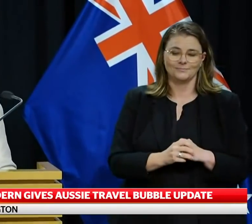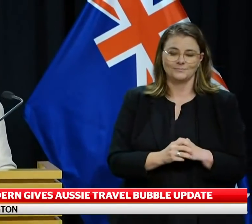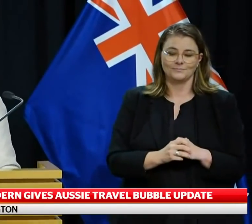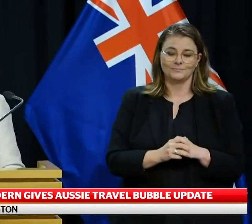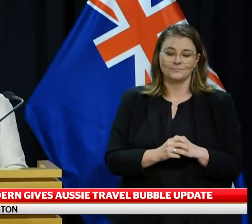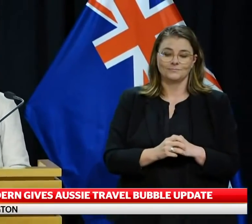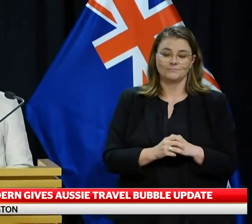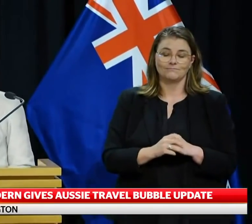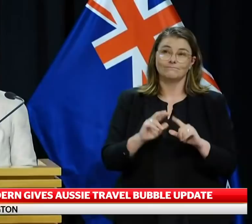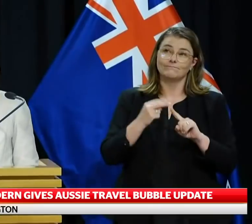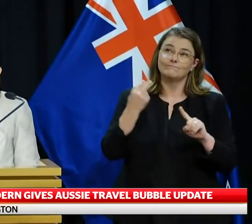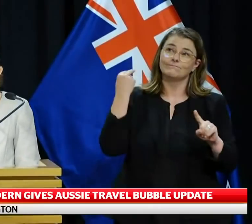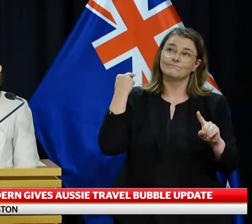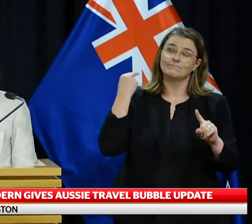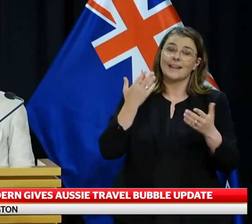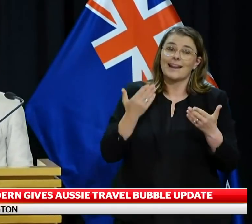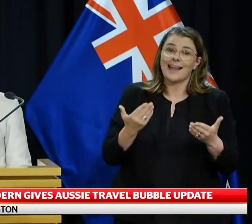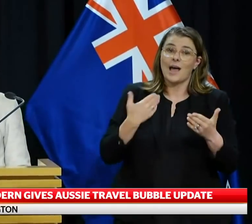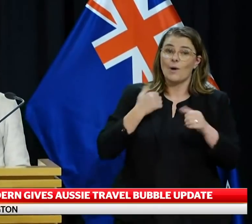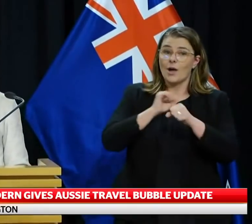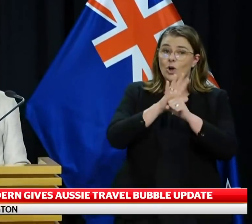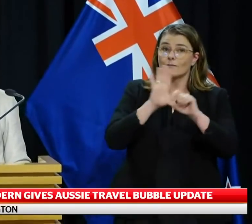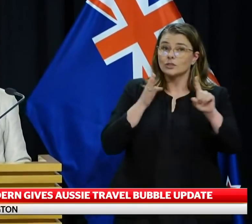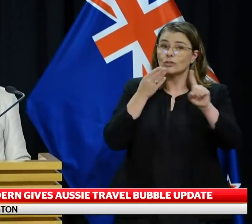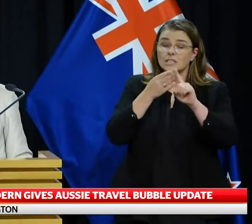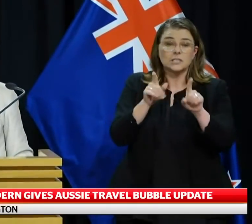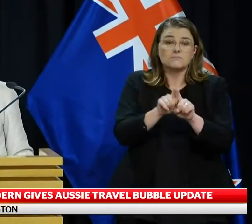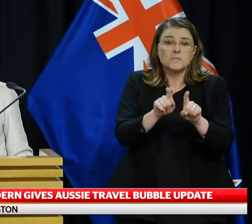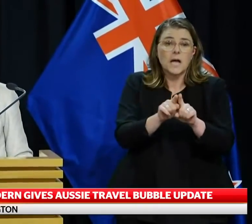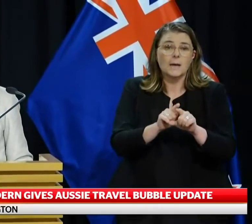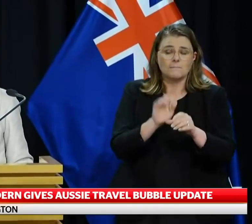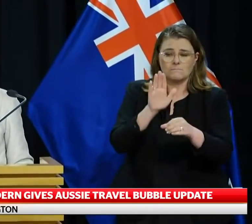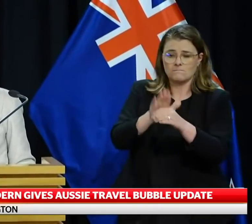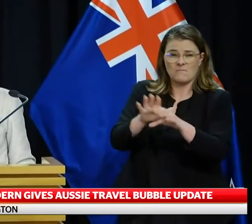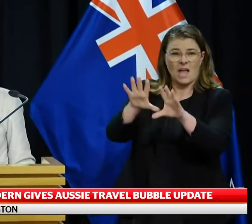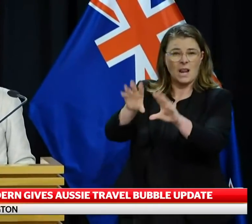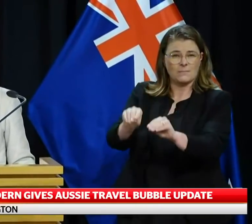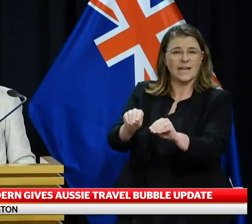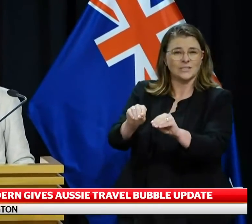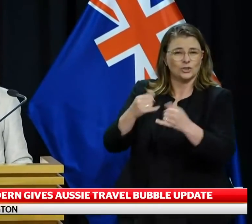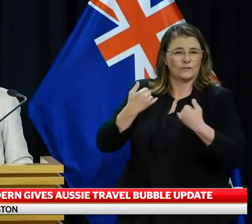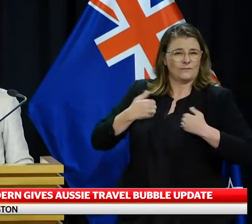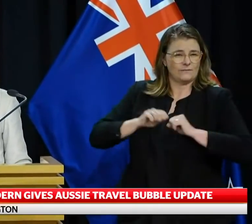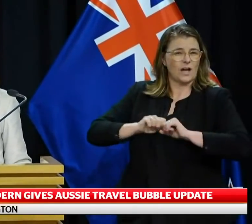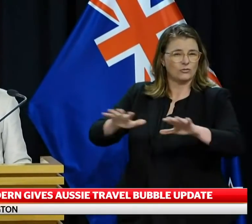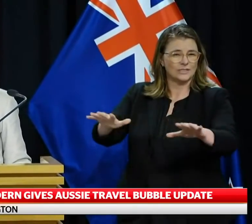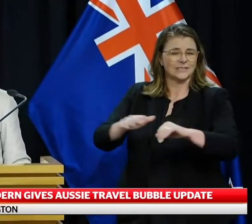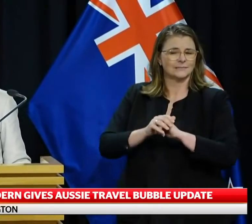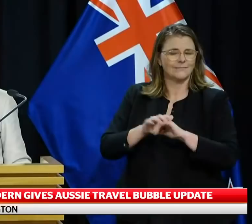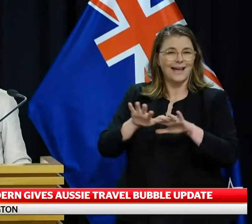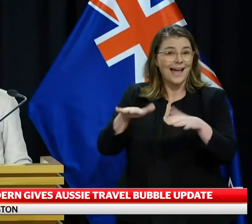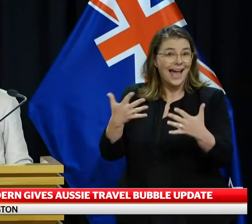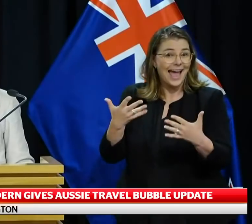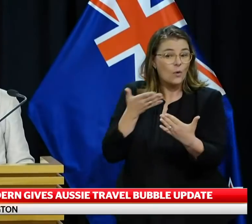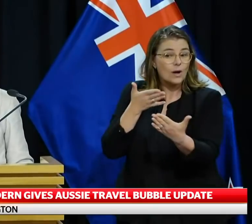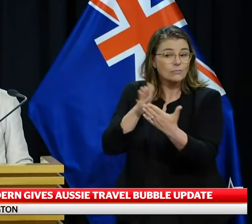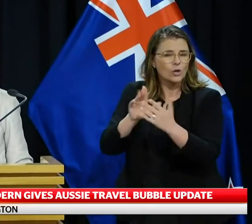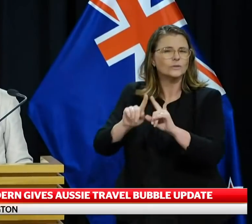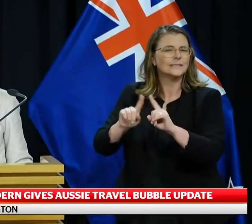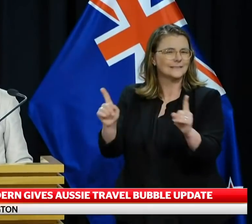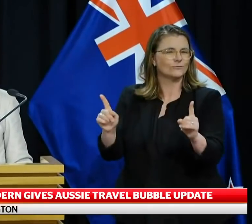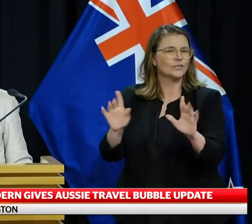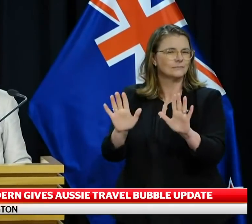1 year on, New Zealand's overall COVID strategy remains the same: elimination. But how we eliminate is